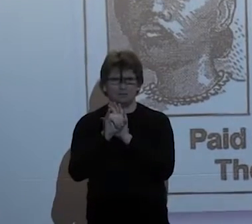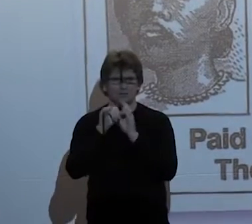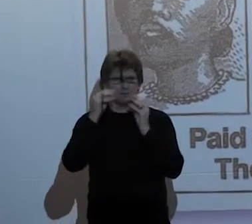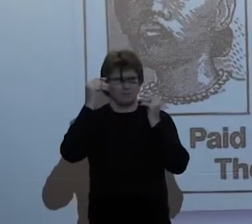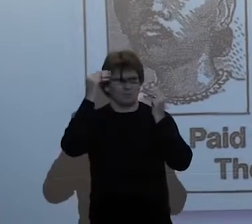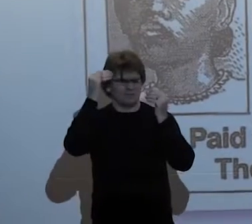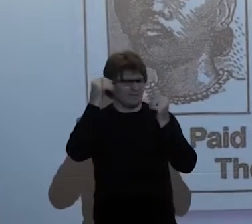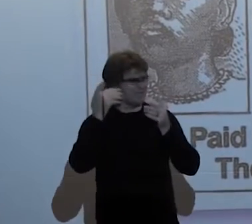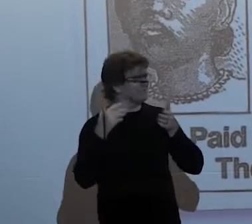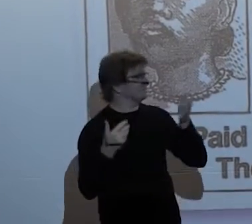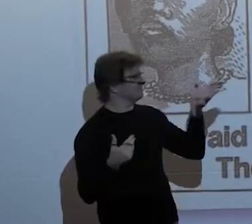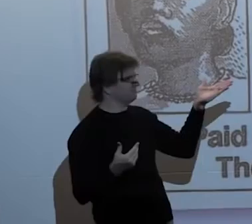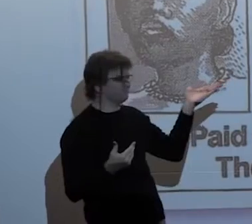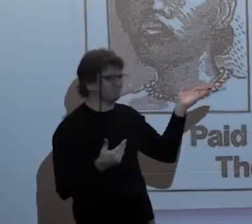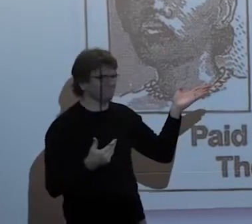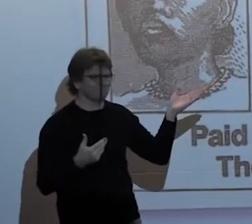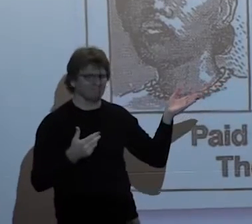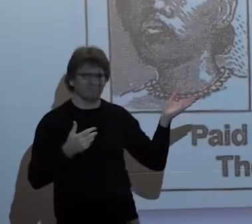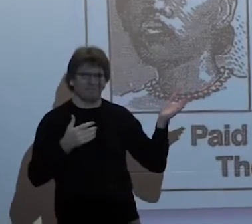test, a hearing screening.